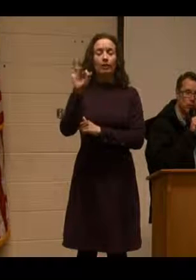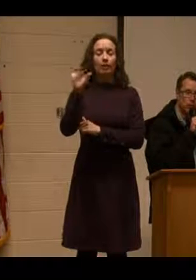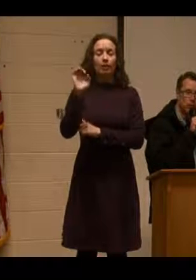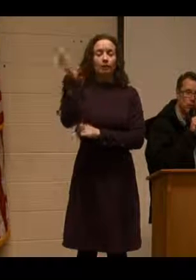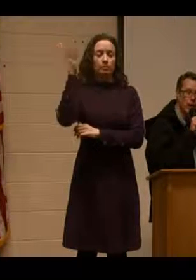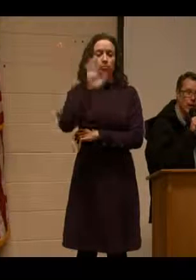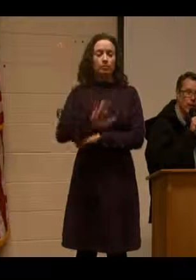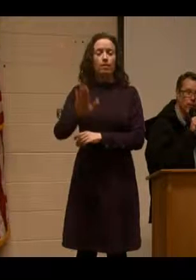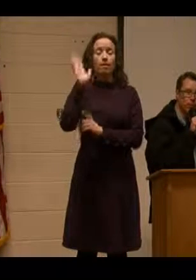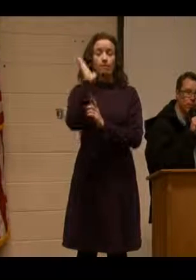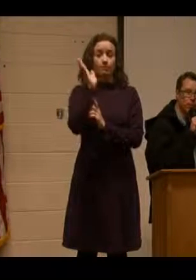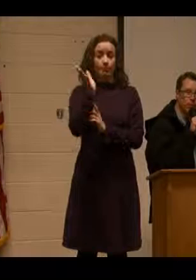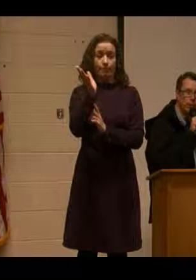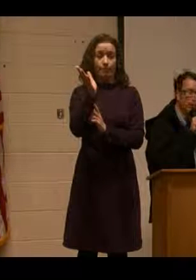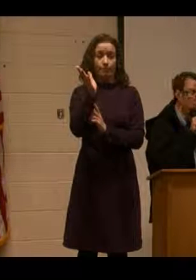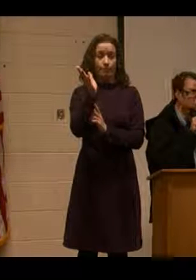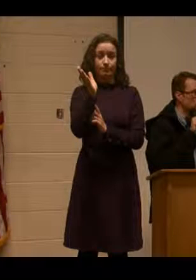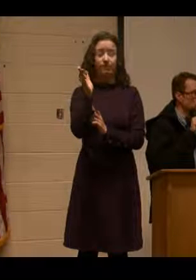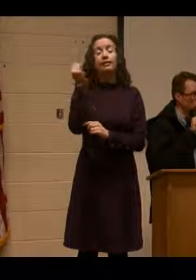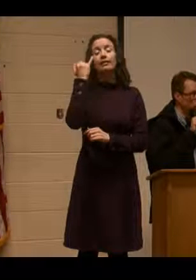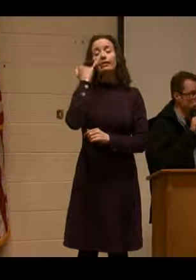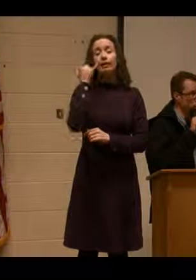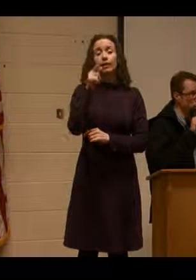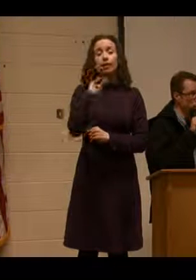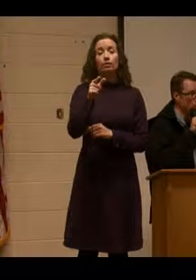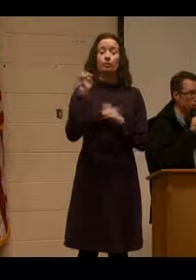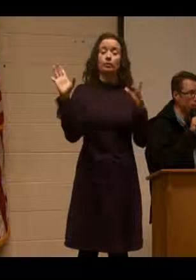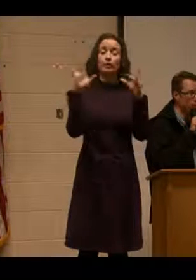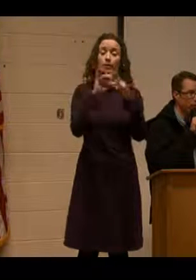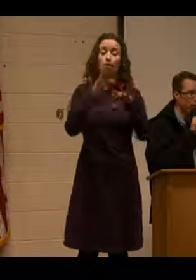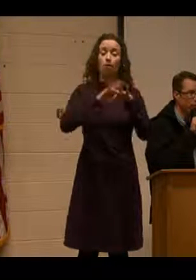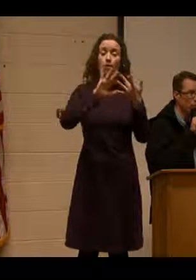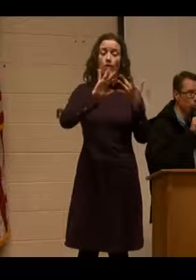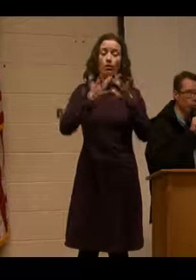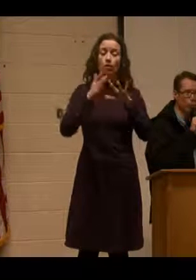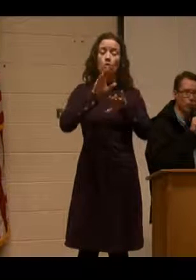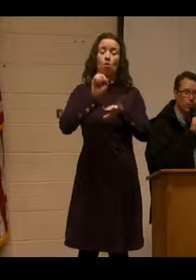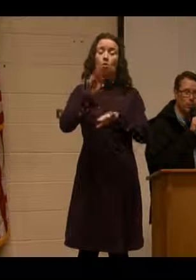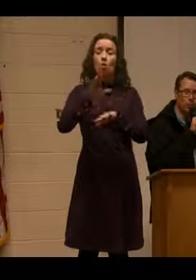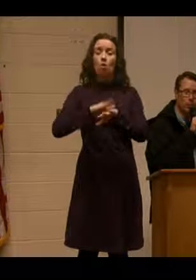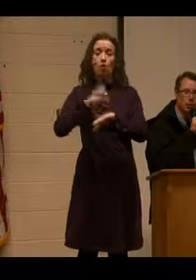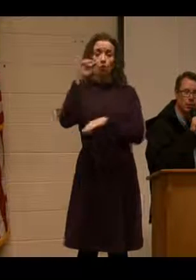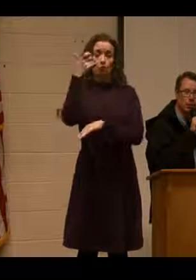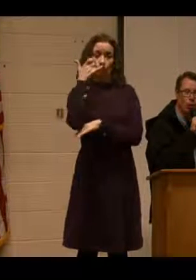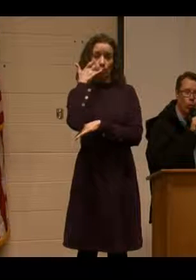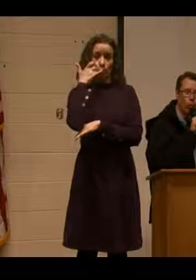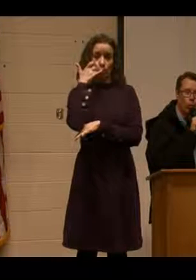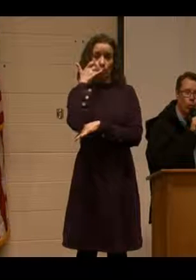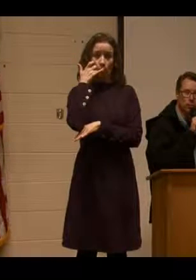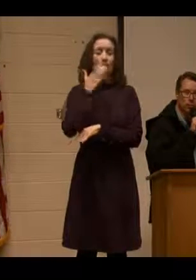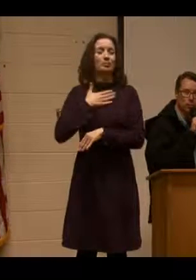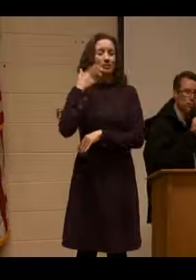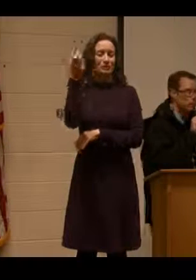via internet or via phone, please hold on.